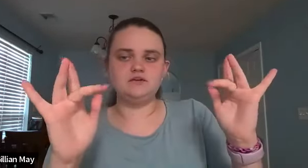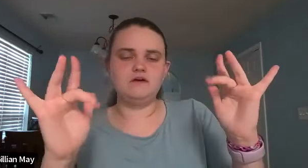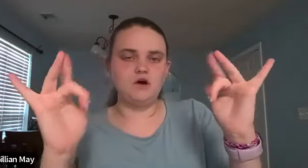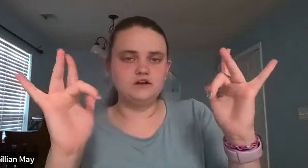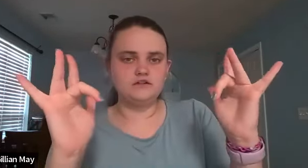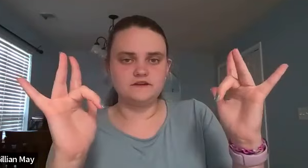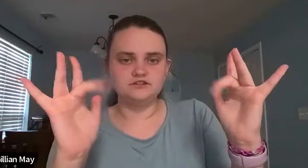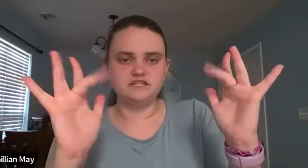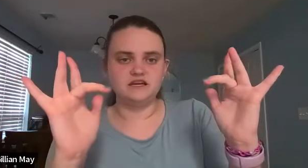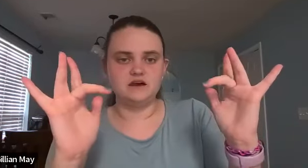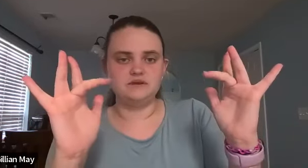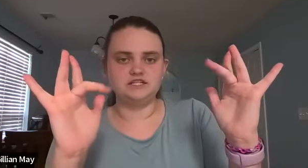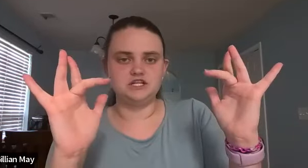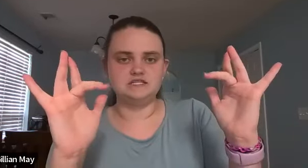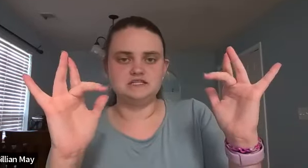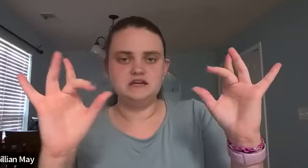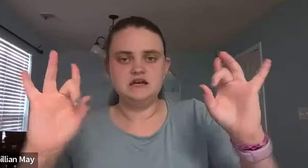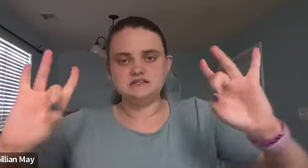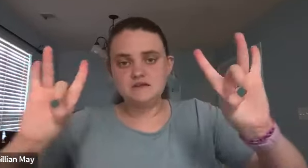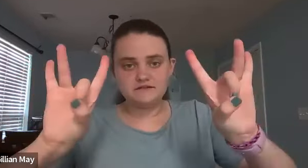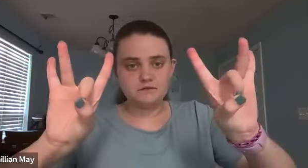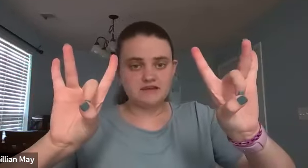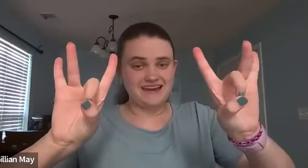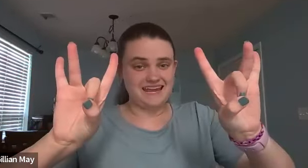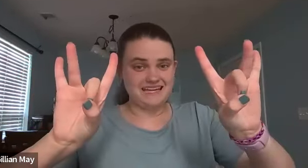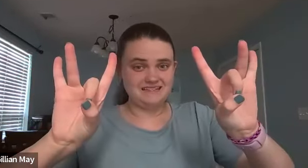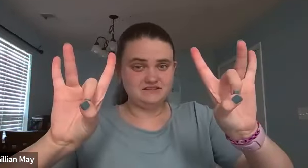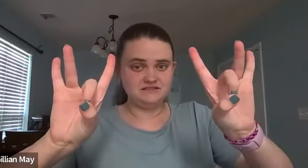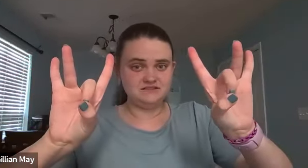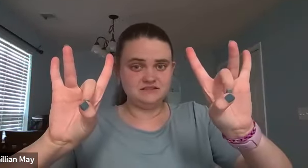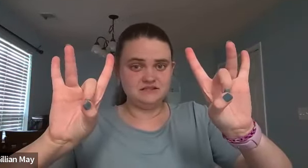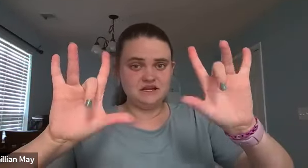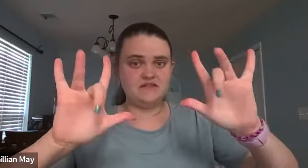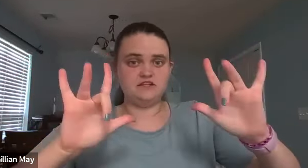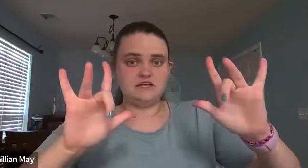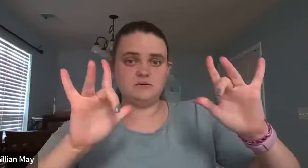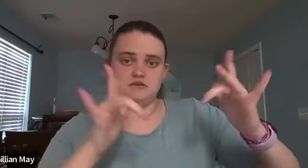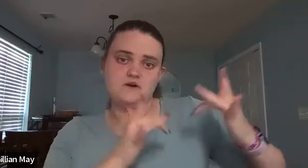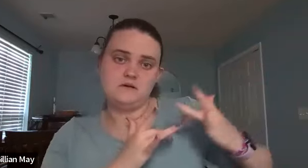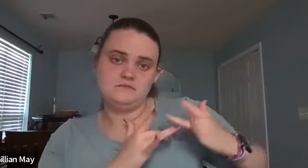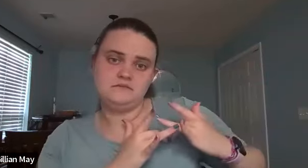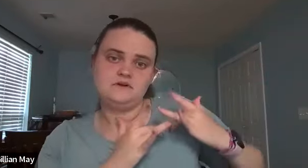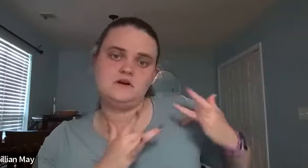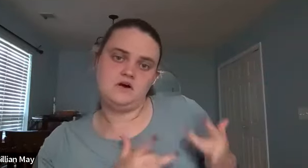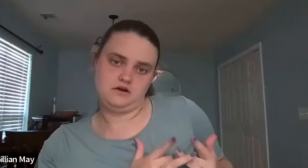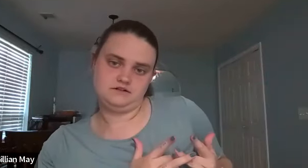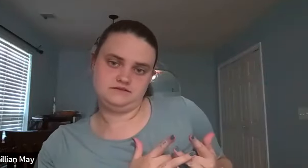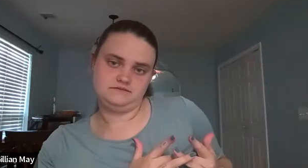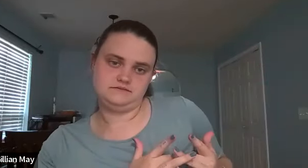have all your other fingers sticking up. It's kind of like if you're making that 8 and then you take away your thumb,